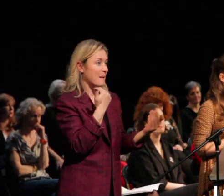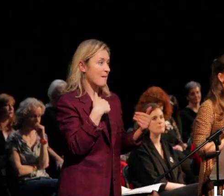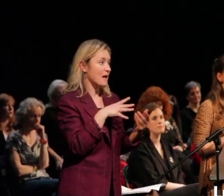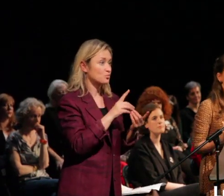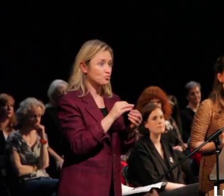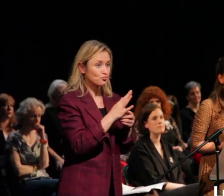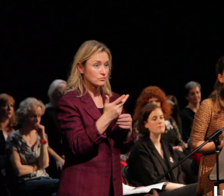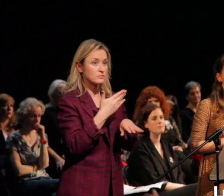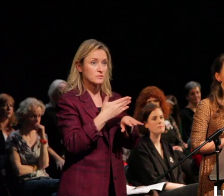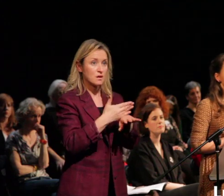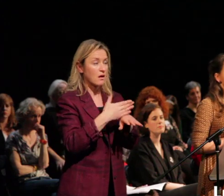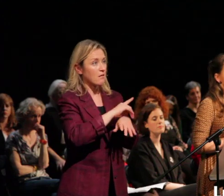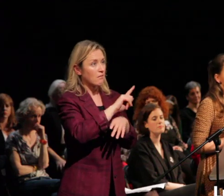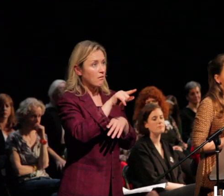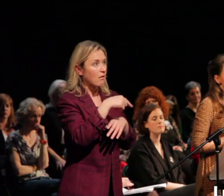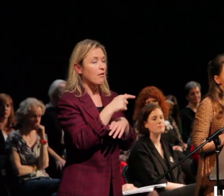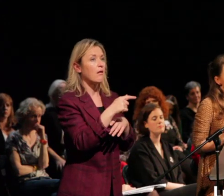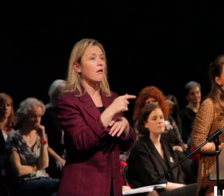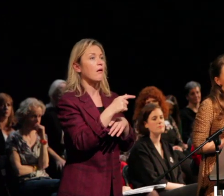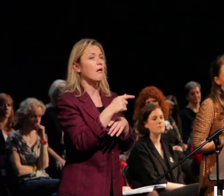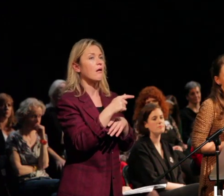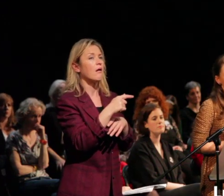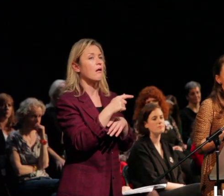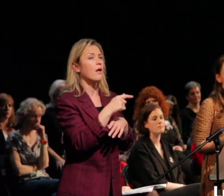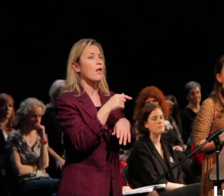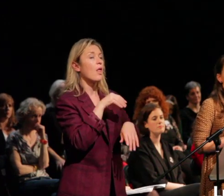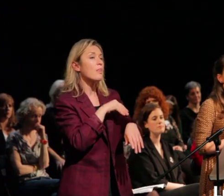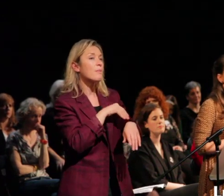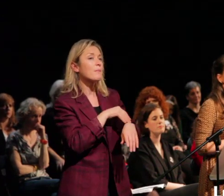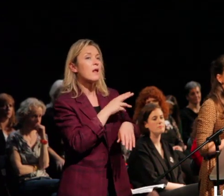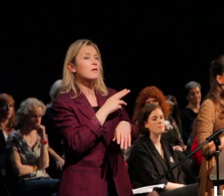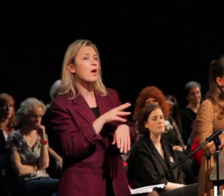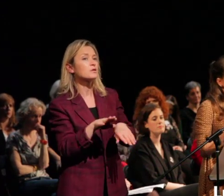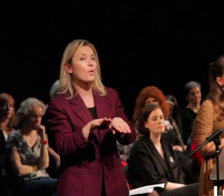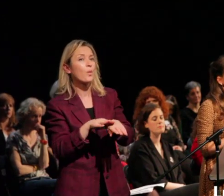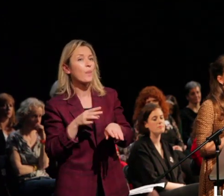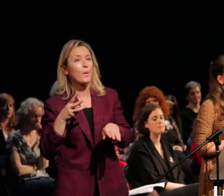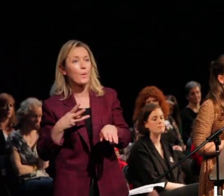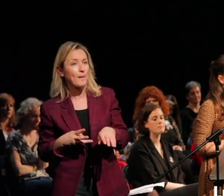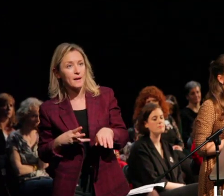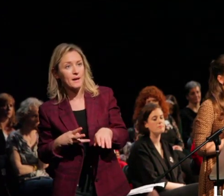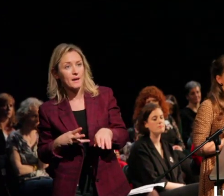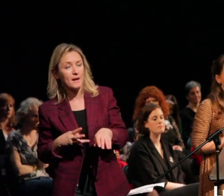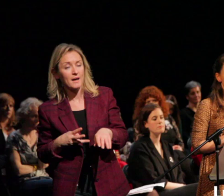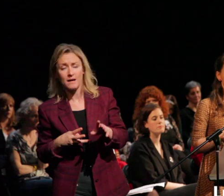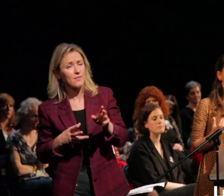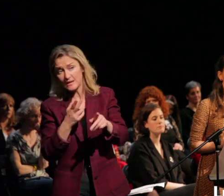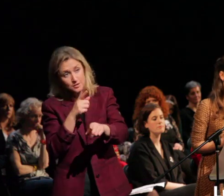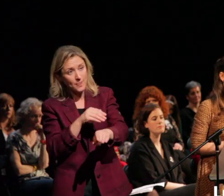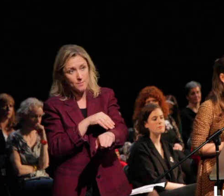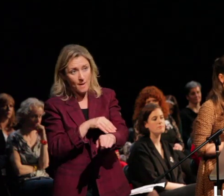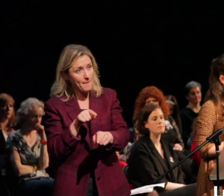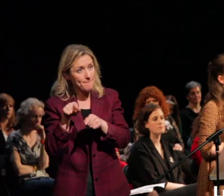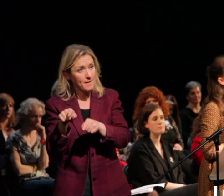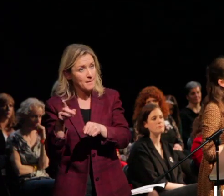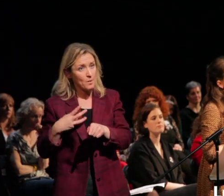is by men, the problem is not with the women, the problem must be in your structure through which you select which